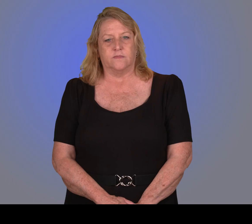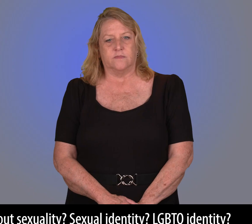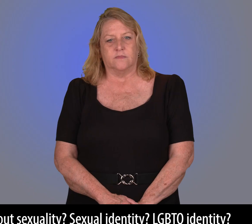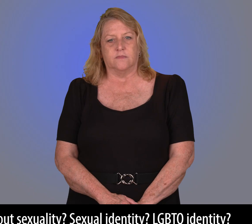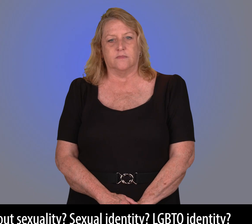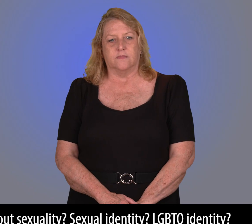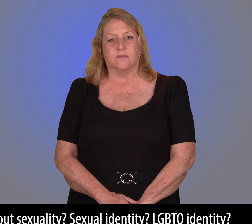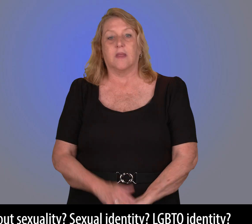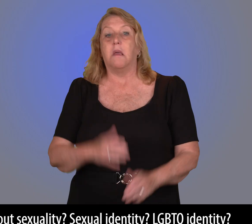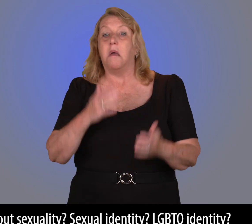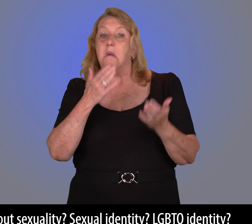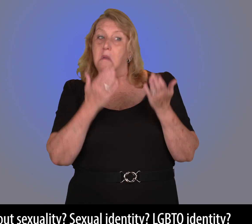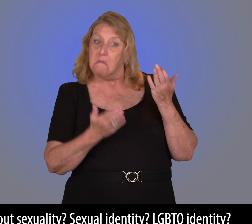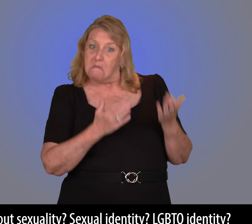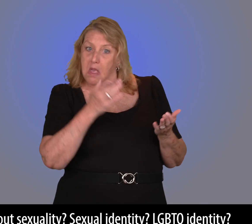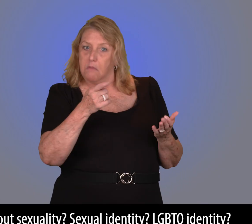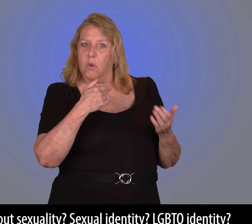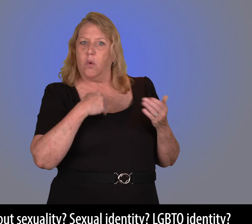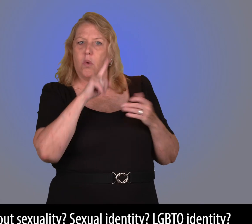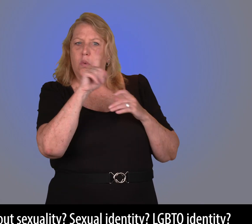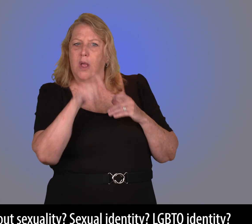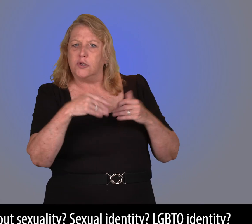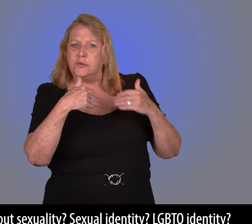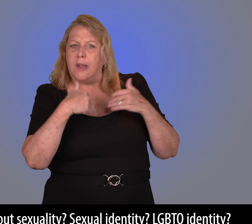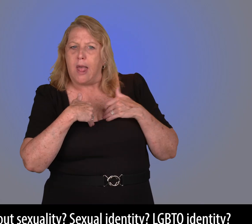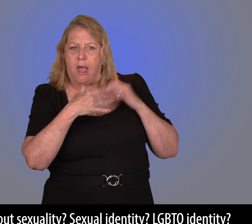Do you have questions about sexuality,